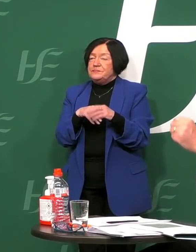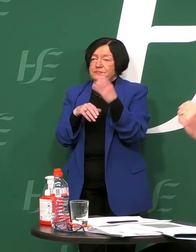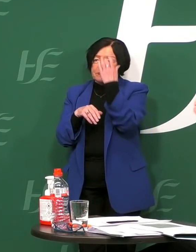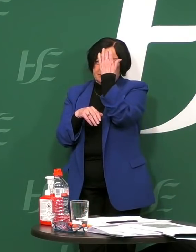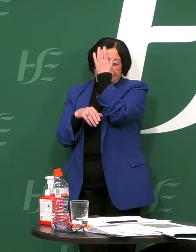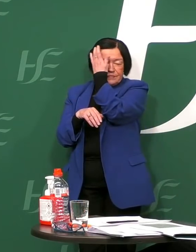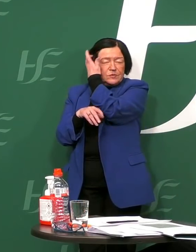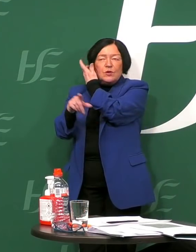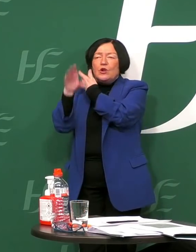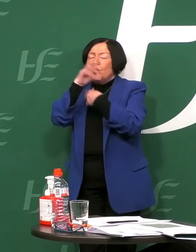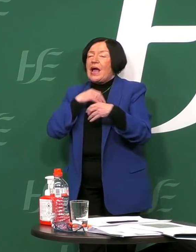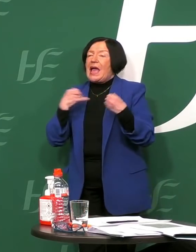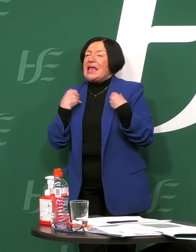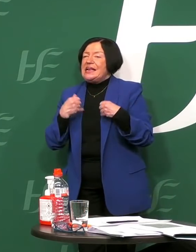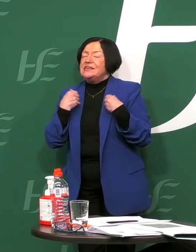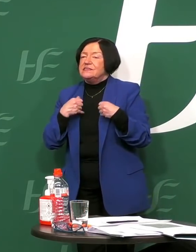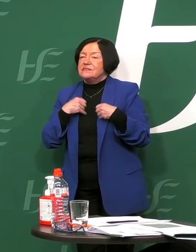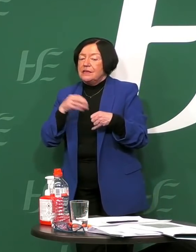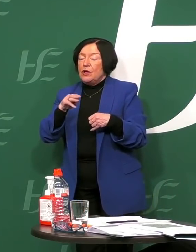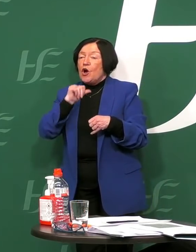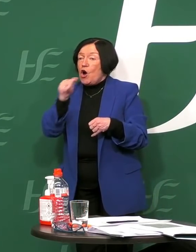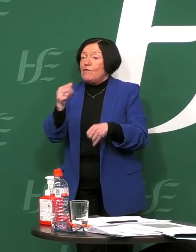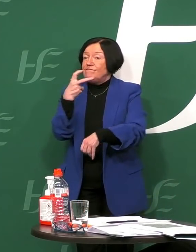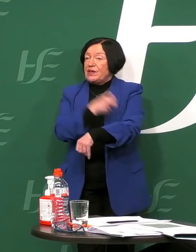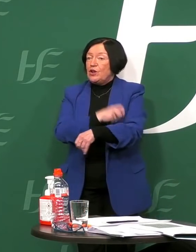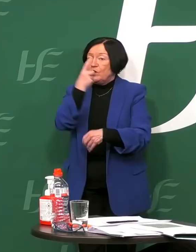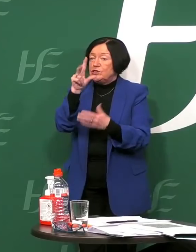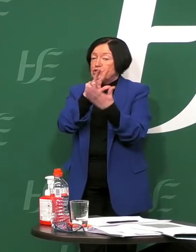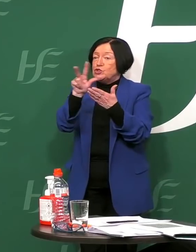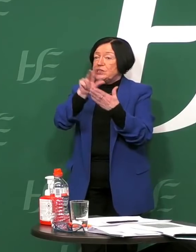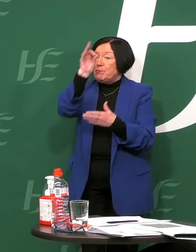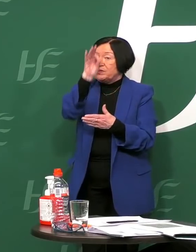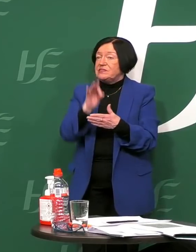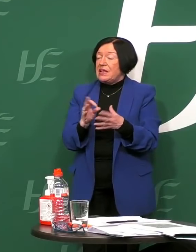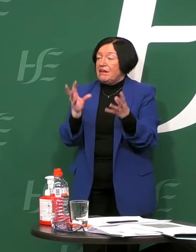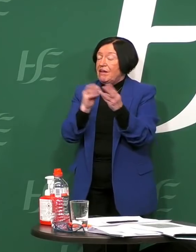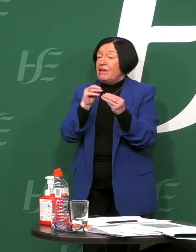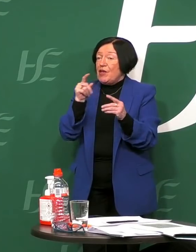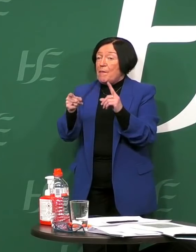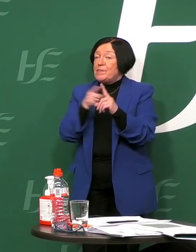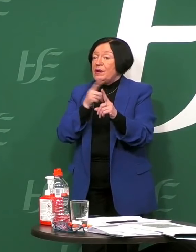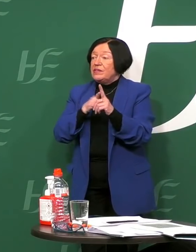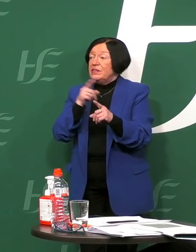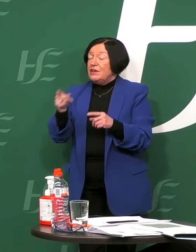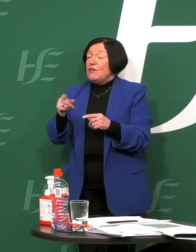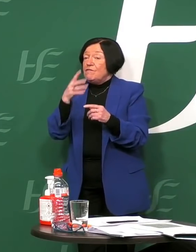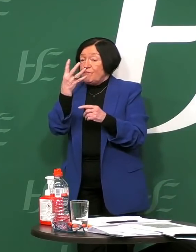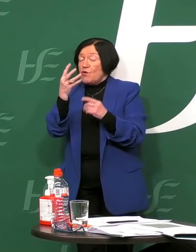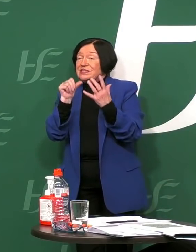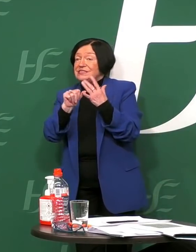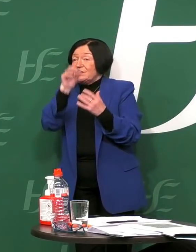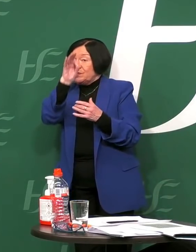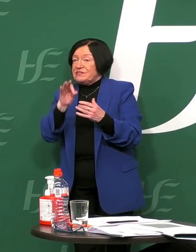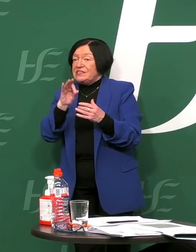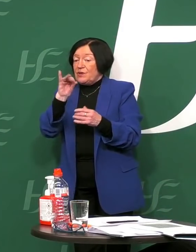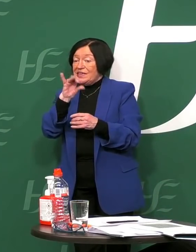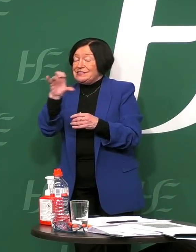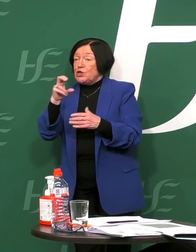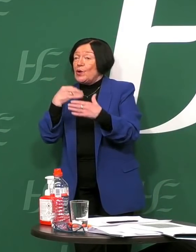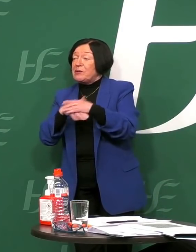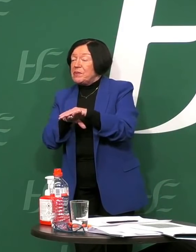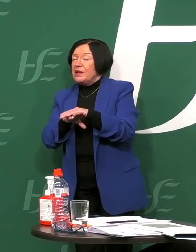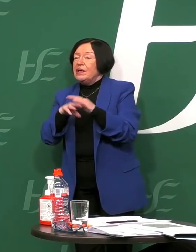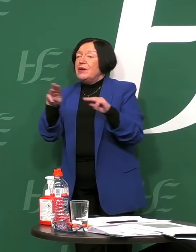when you look at illness, the people who are unvaccinated are only 13% of total positive cases, but they're 46% of ICU admissions. So